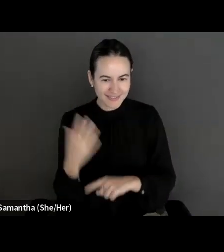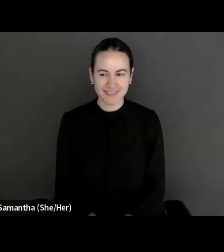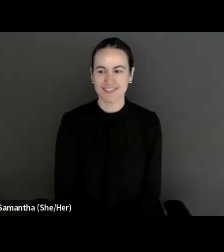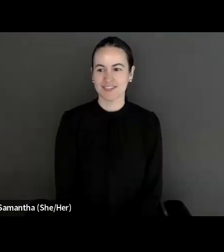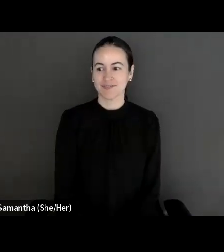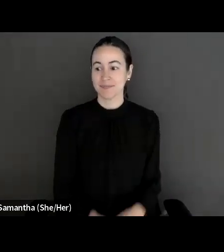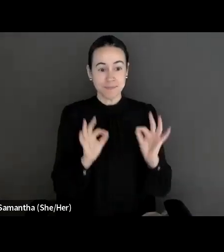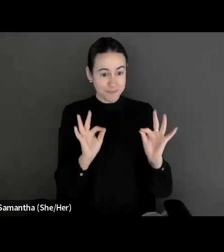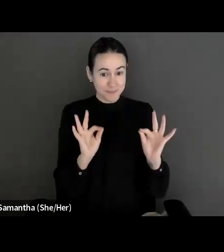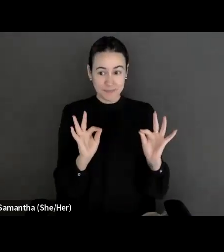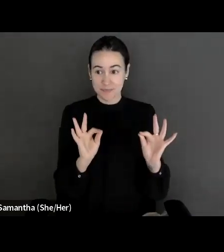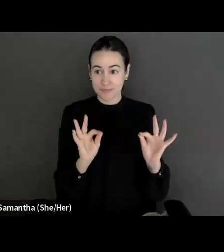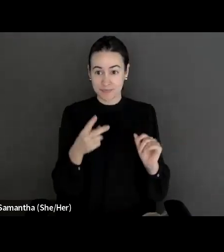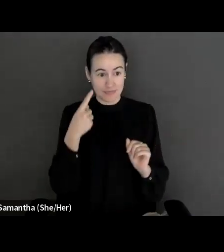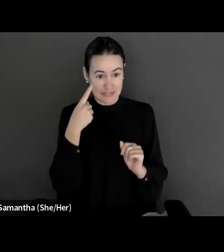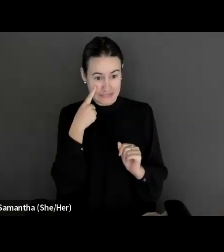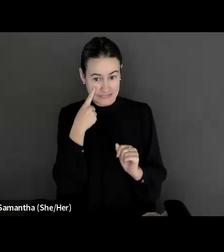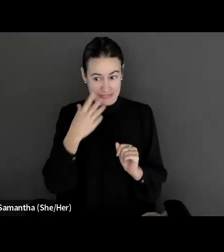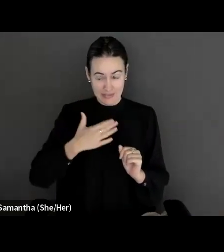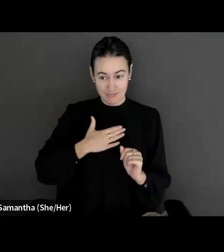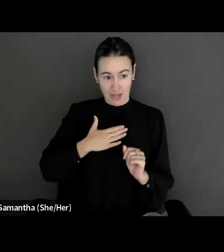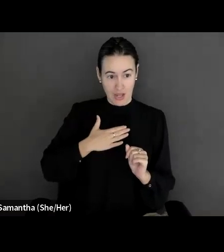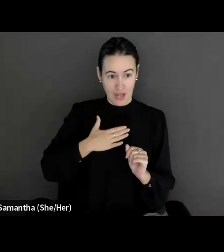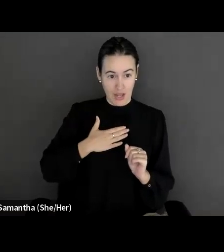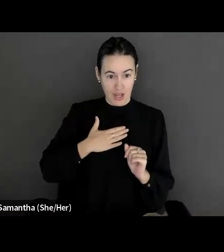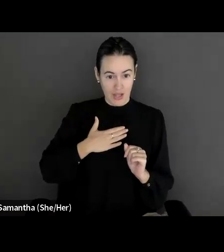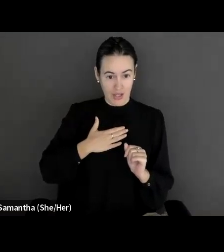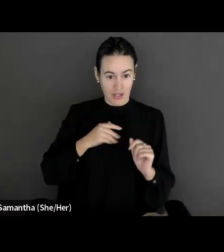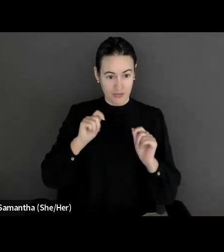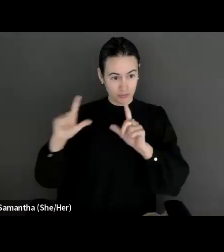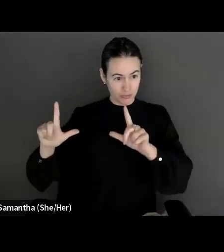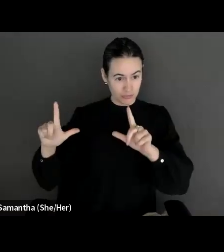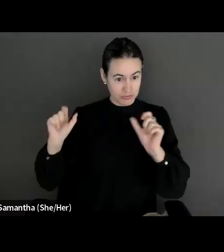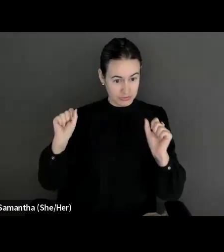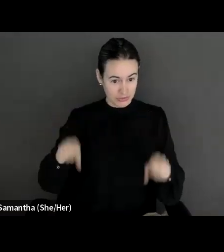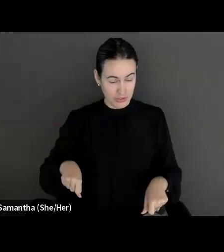Okay, you can only see my screen now, not the note pages.